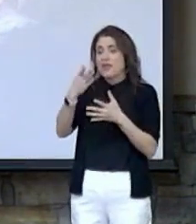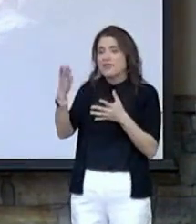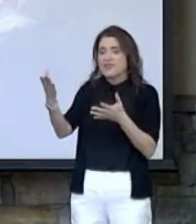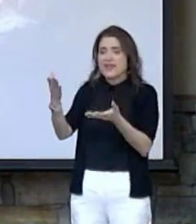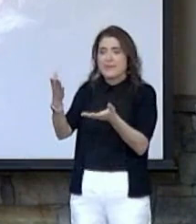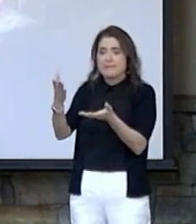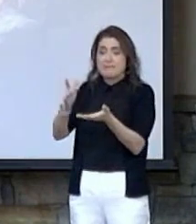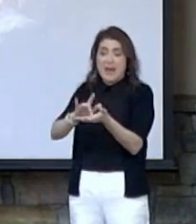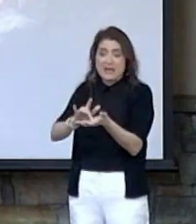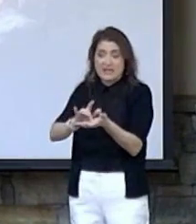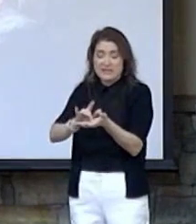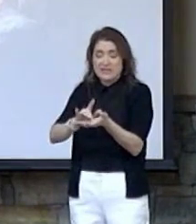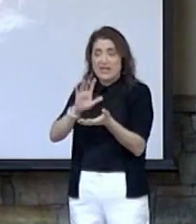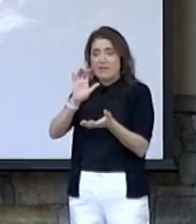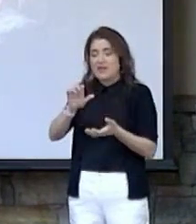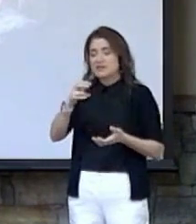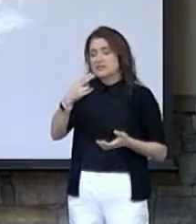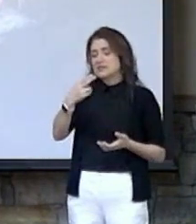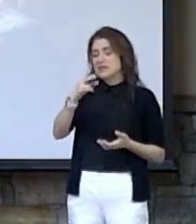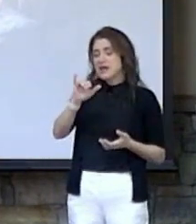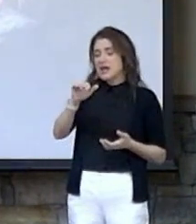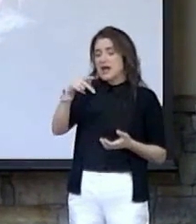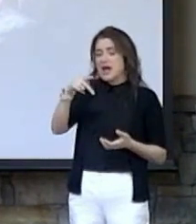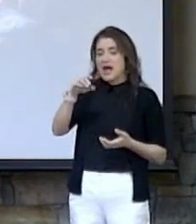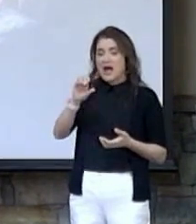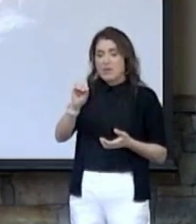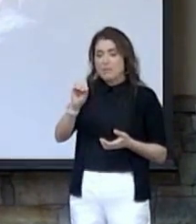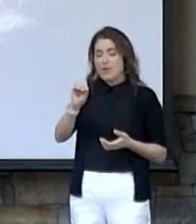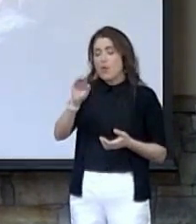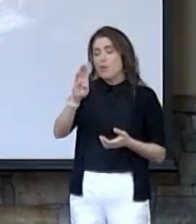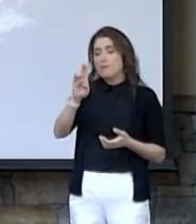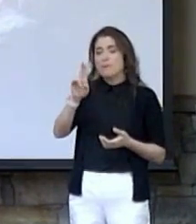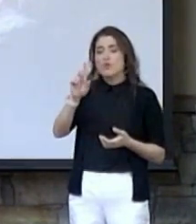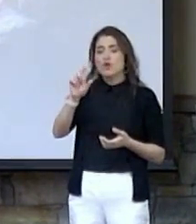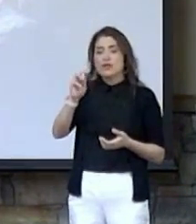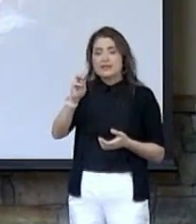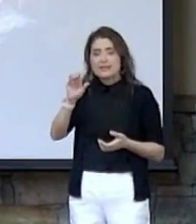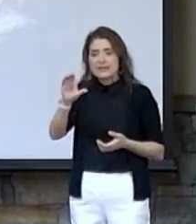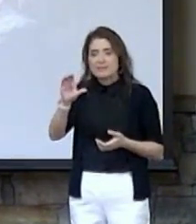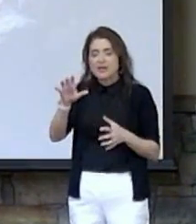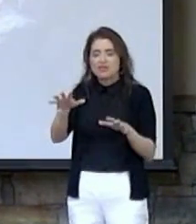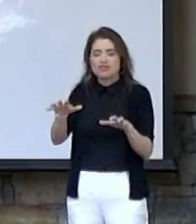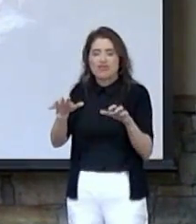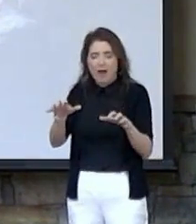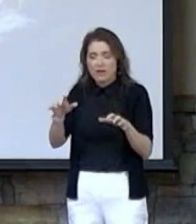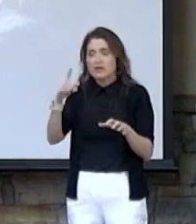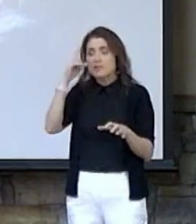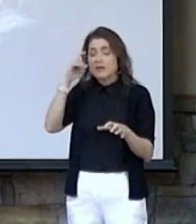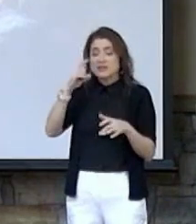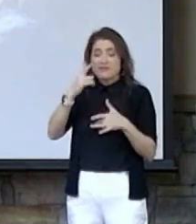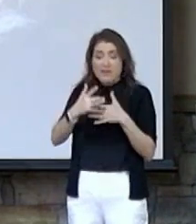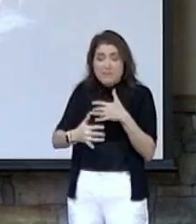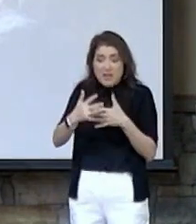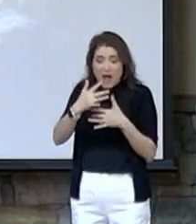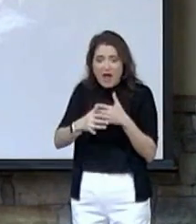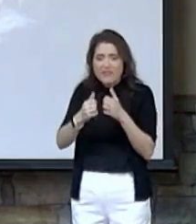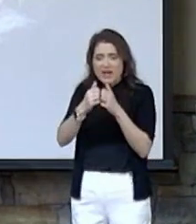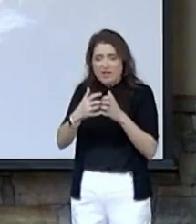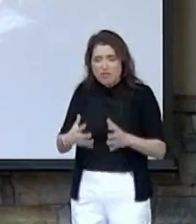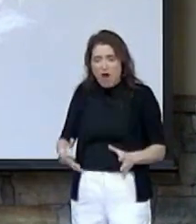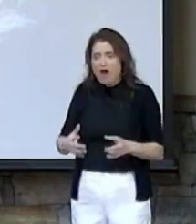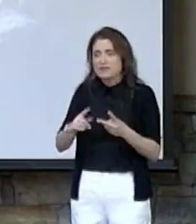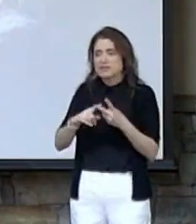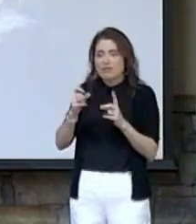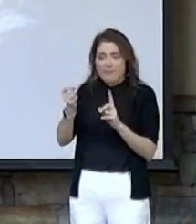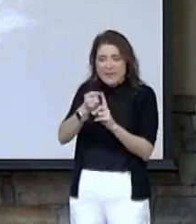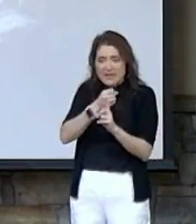that's hypovolemic shock. The amount of fluid that he would have lost through the scourgings and the beatings, the blood loss, and all